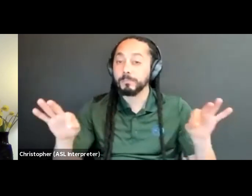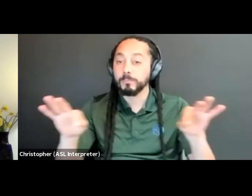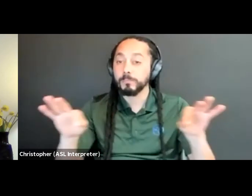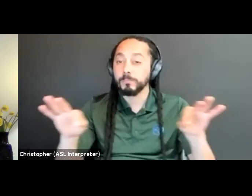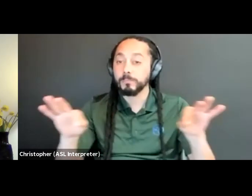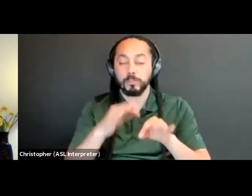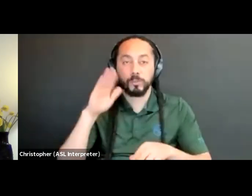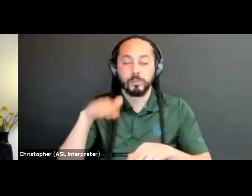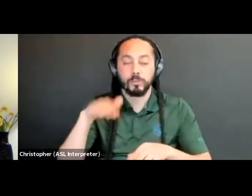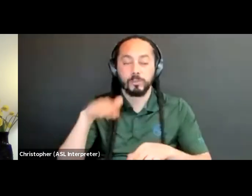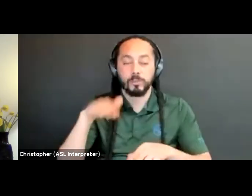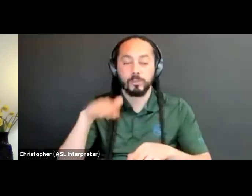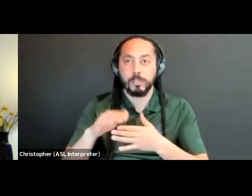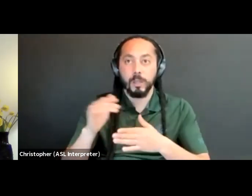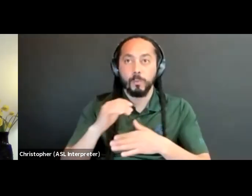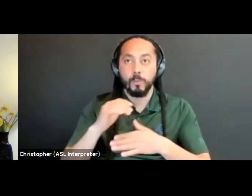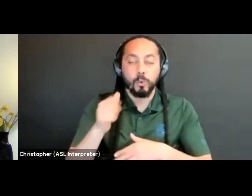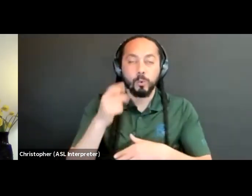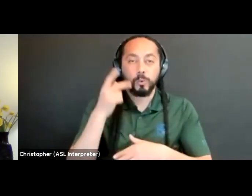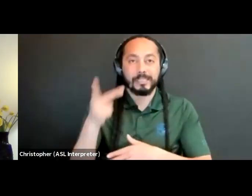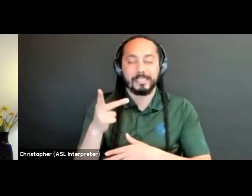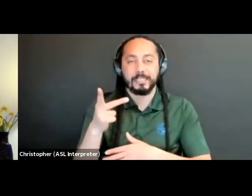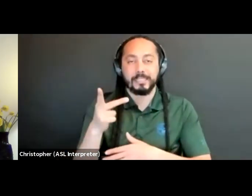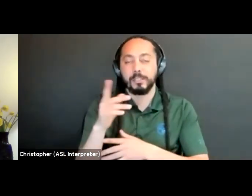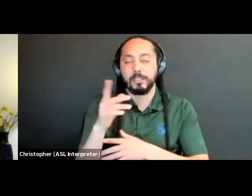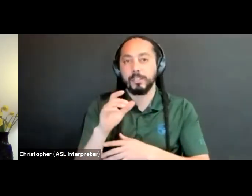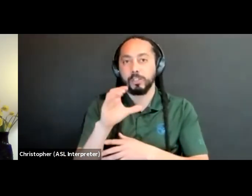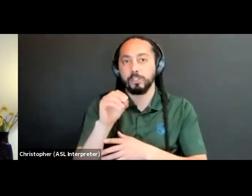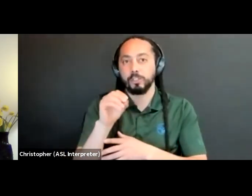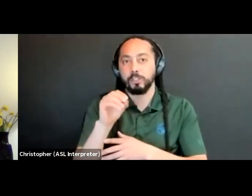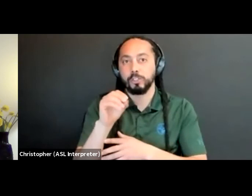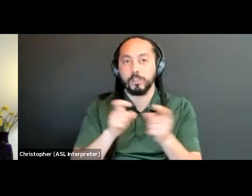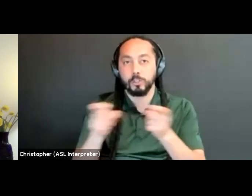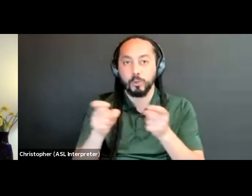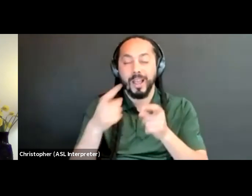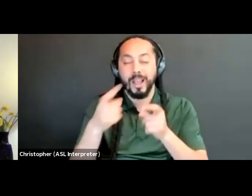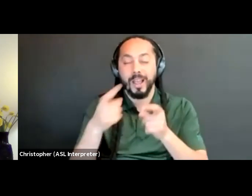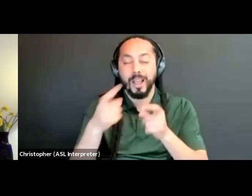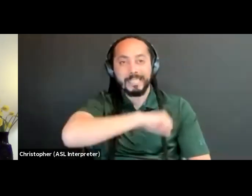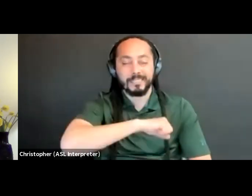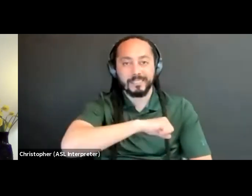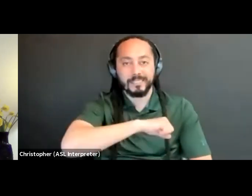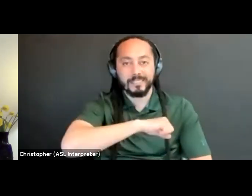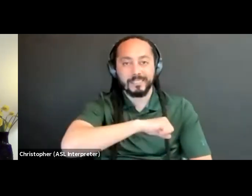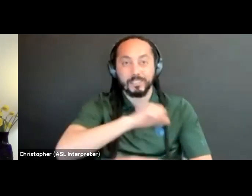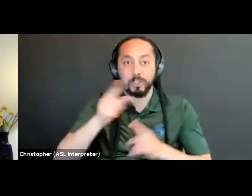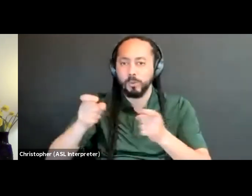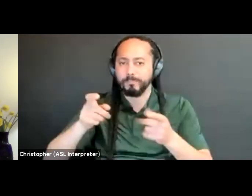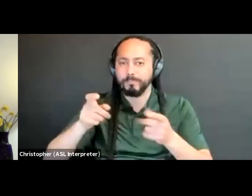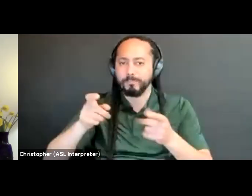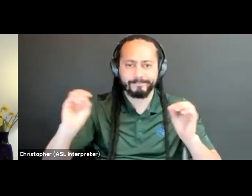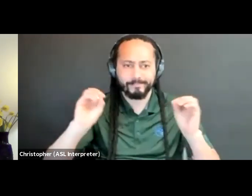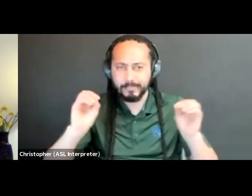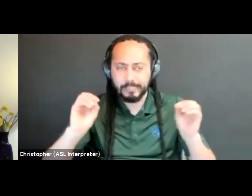don't see the coercive control. And we miss it and therefore guess wrong about what we should be doing around